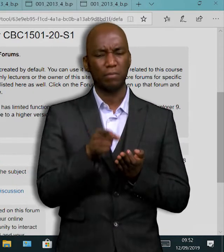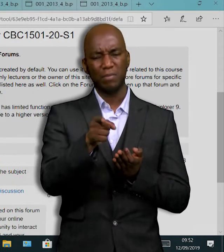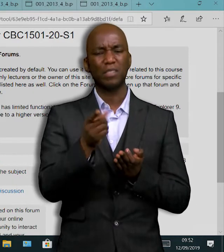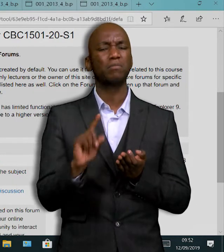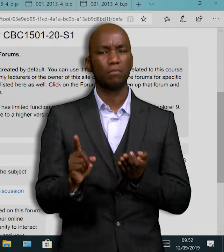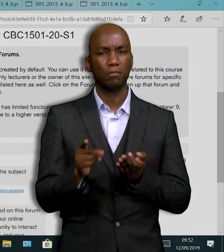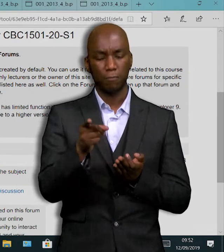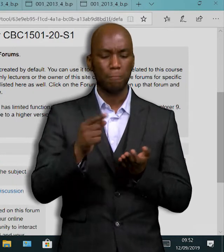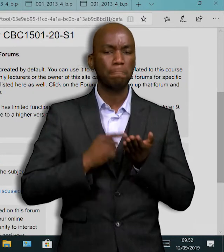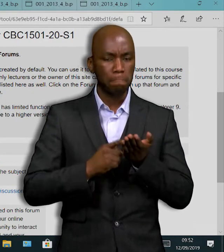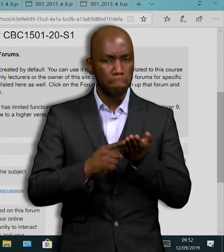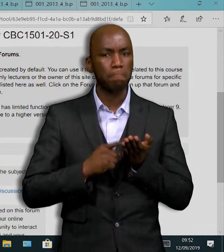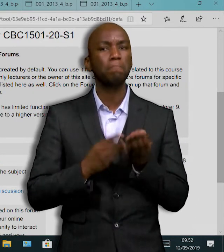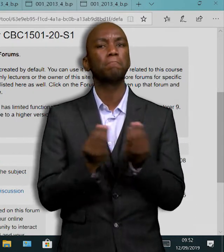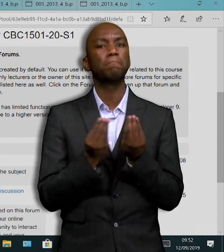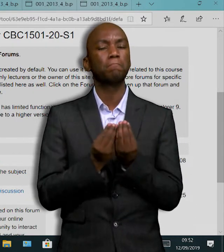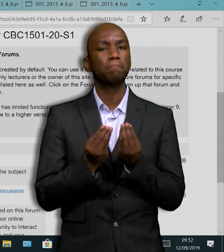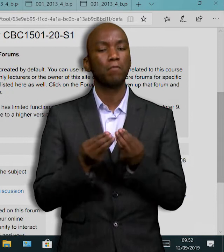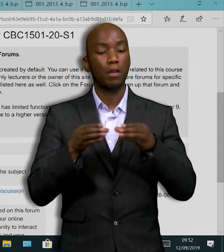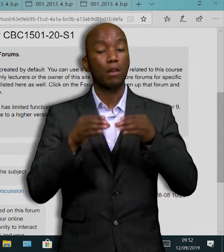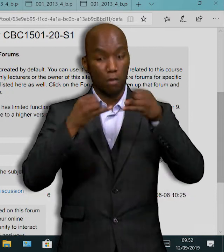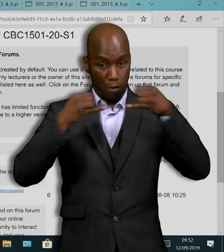online classroom.